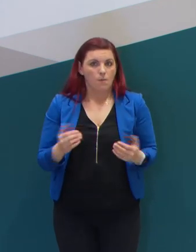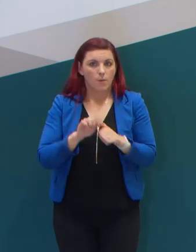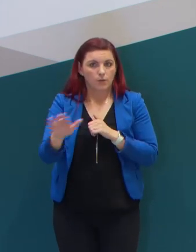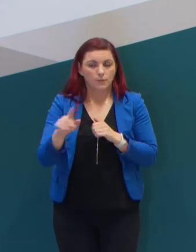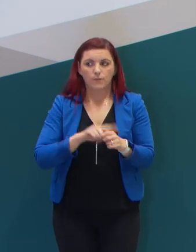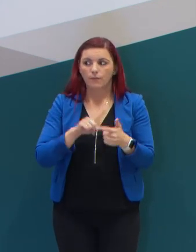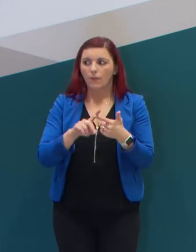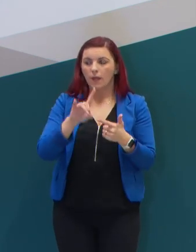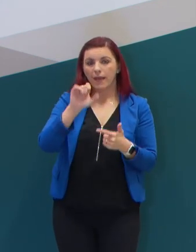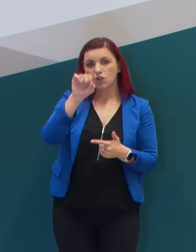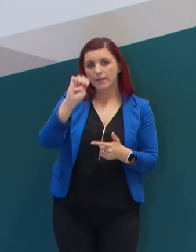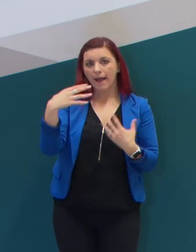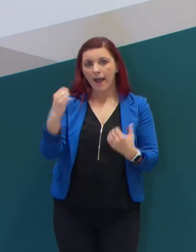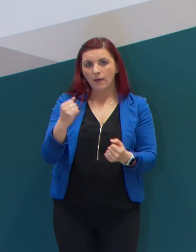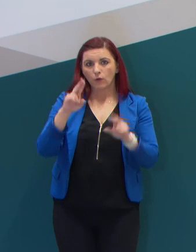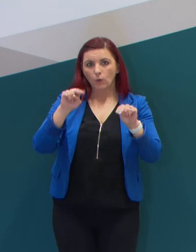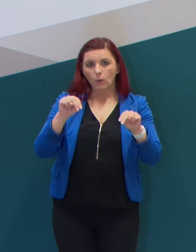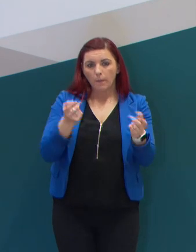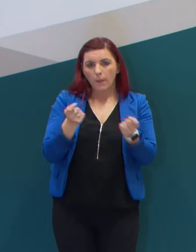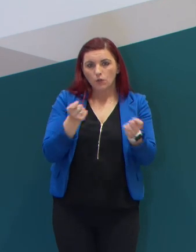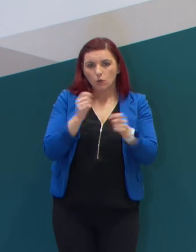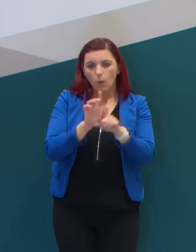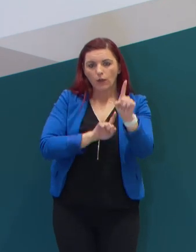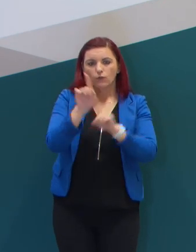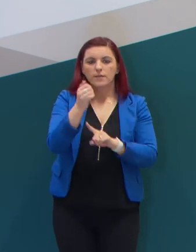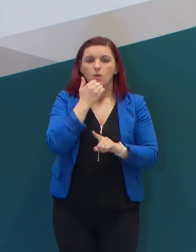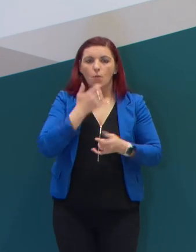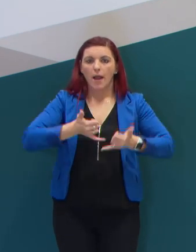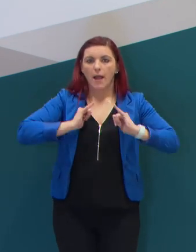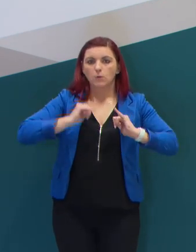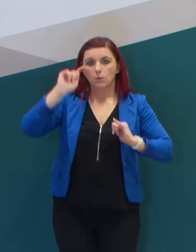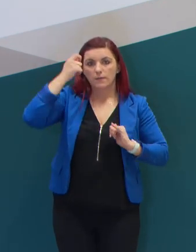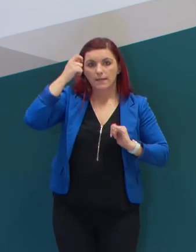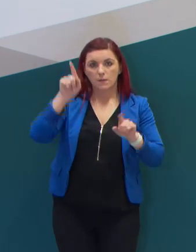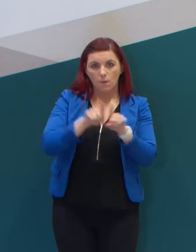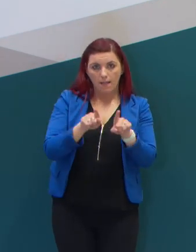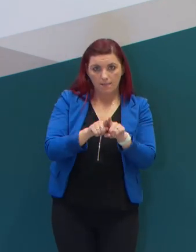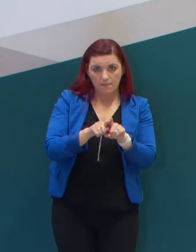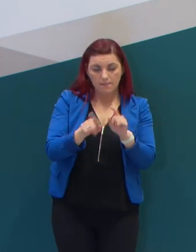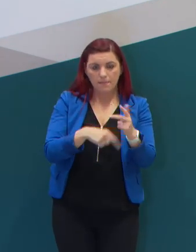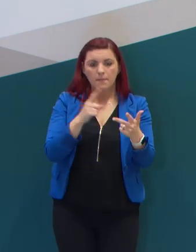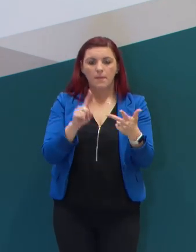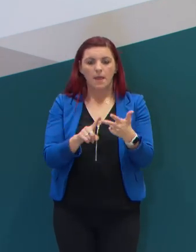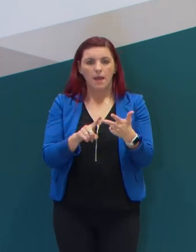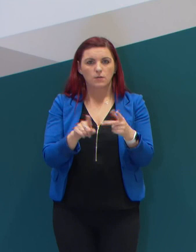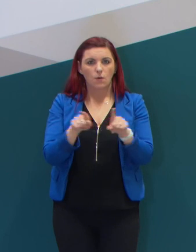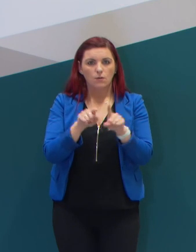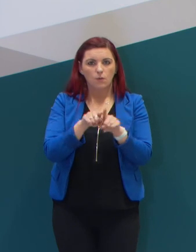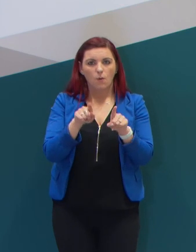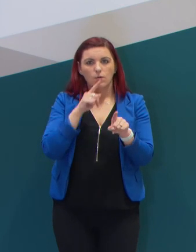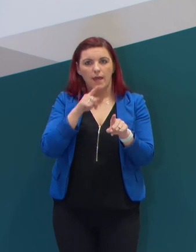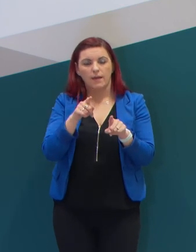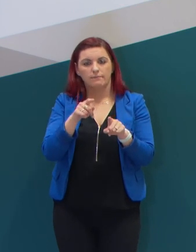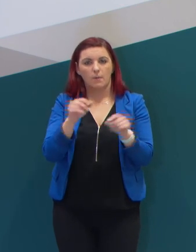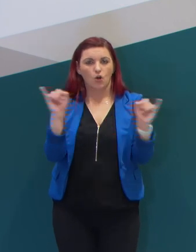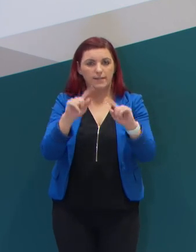The HSE to put in place measures to increase our testing capacity in line with our updated case definition, and that is happening. That the NEFIT